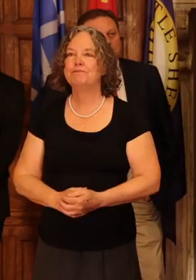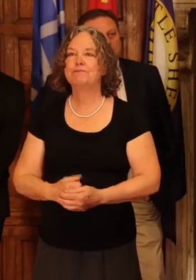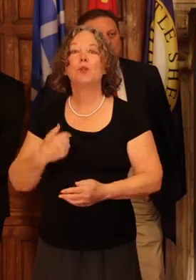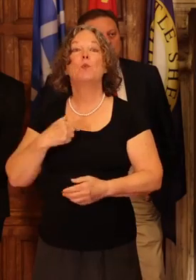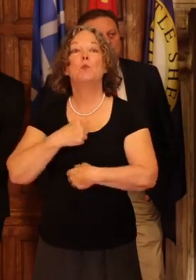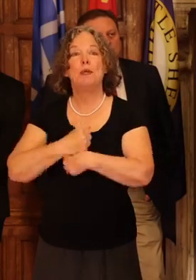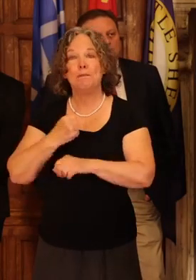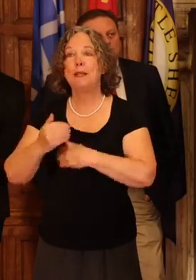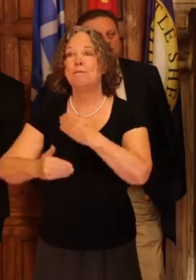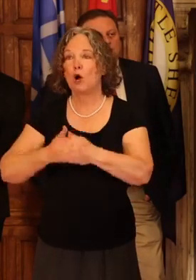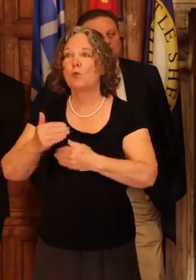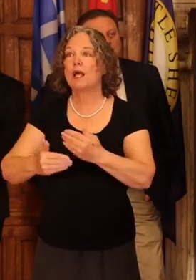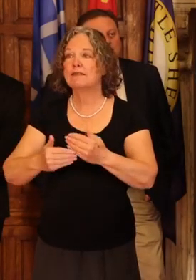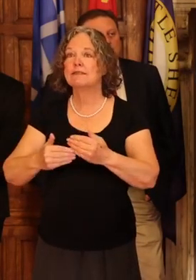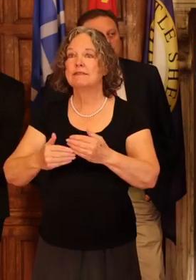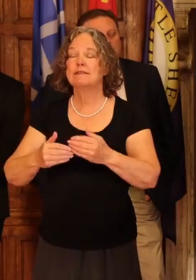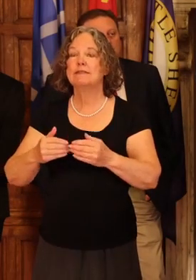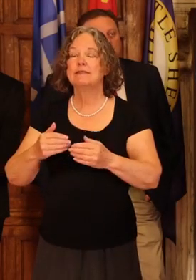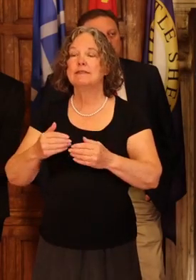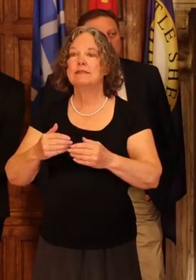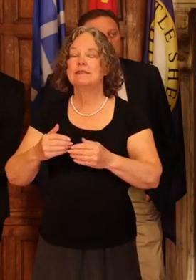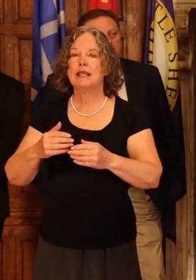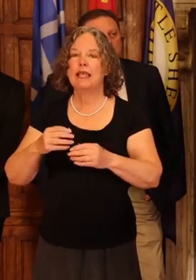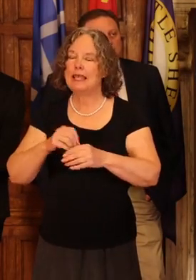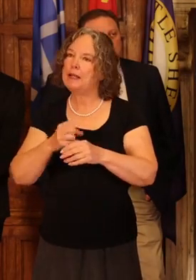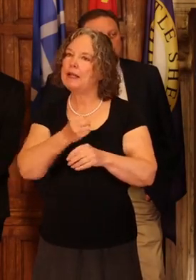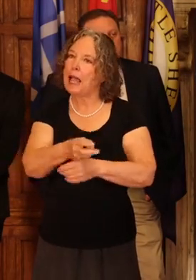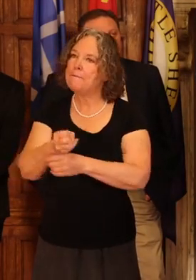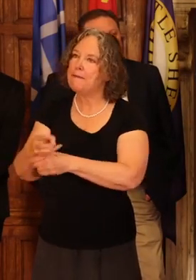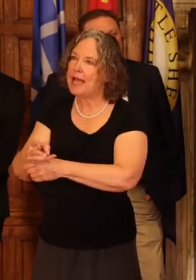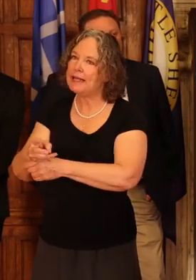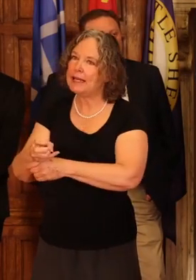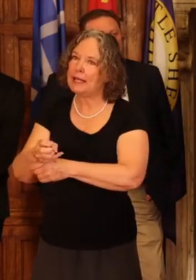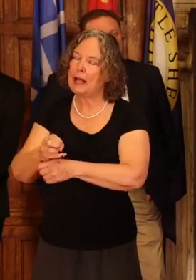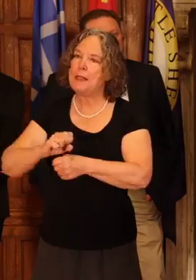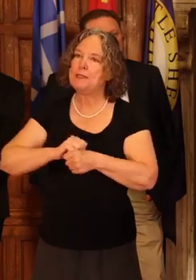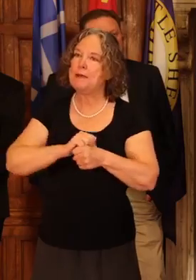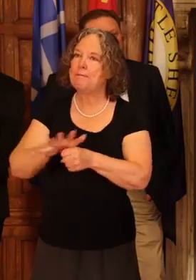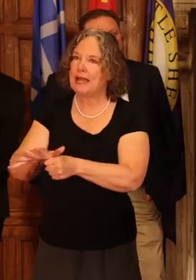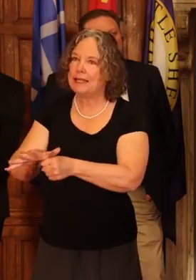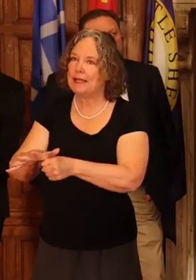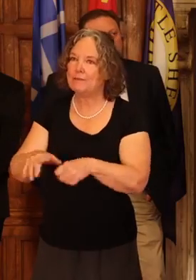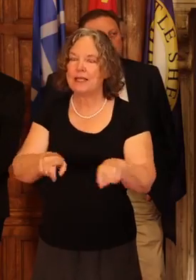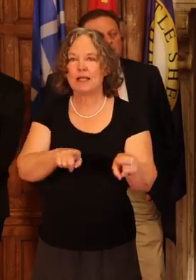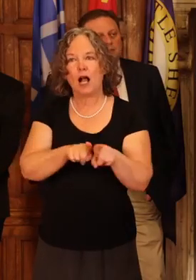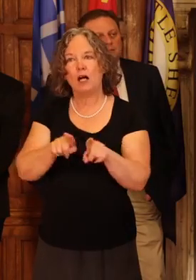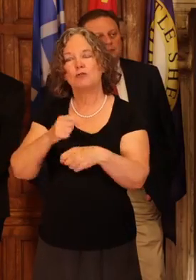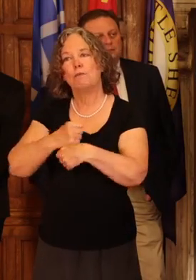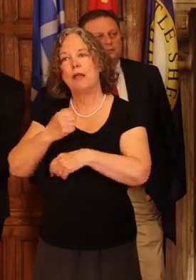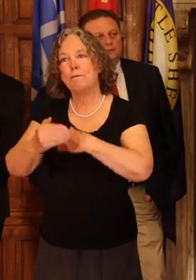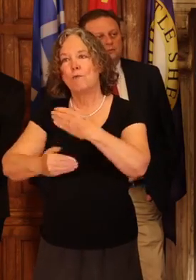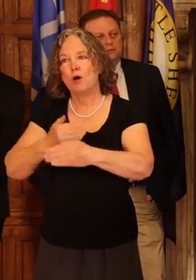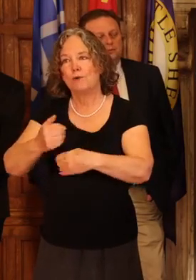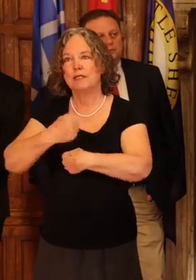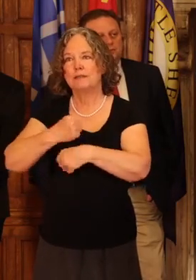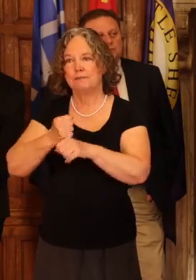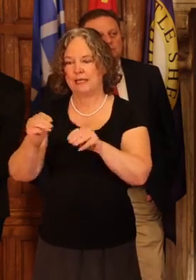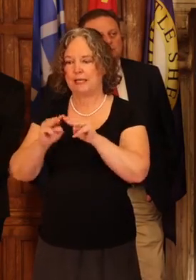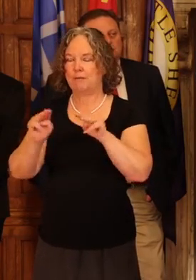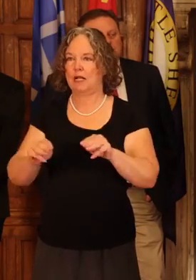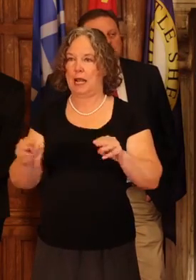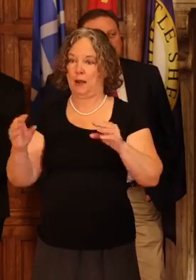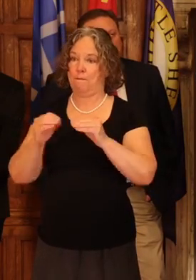We've made progress in combating the pandemic. We've also made progress to make Montana more